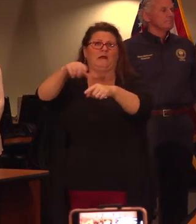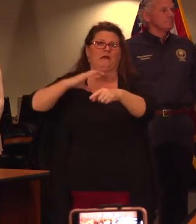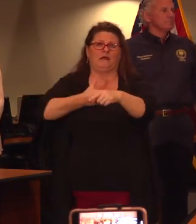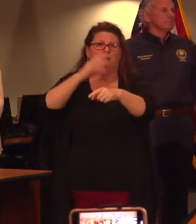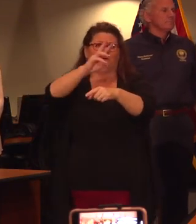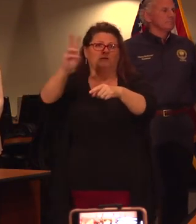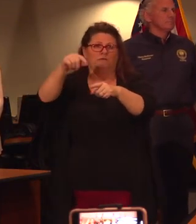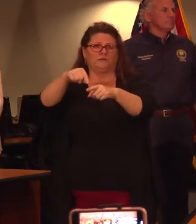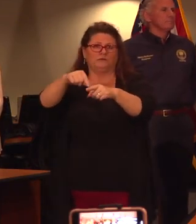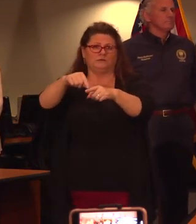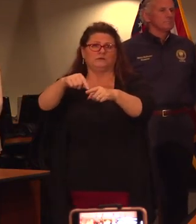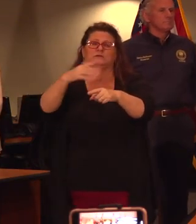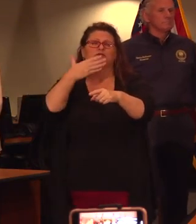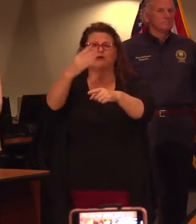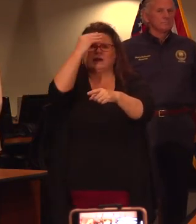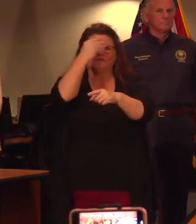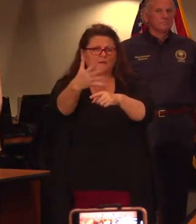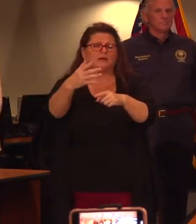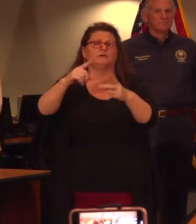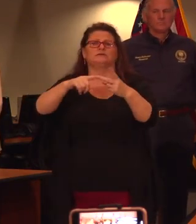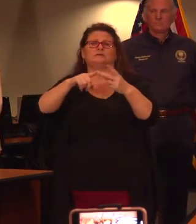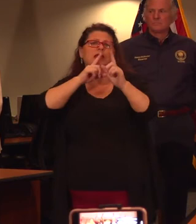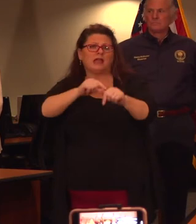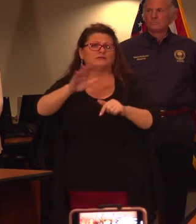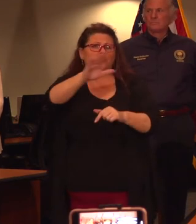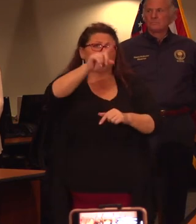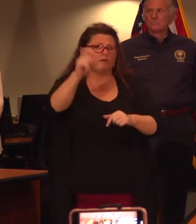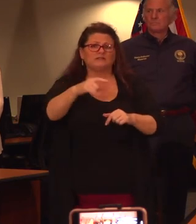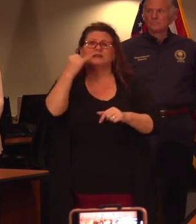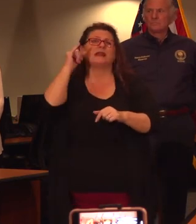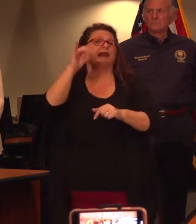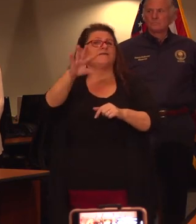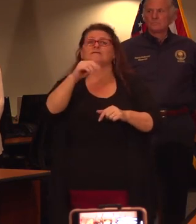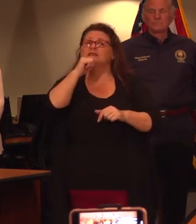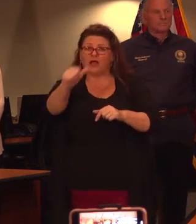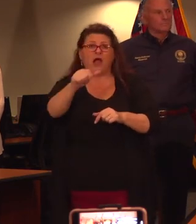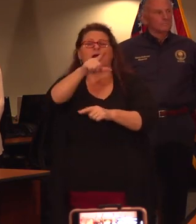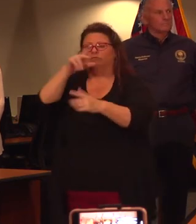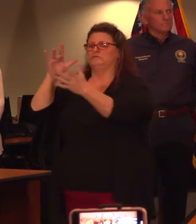or it'll tell you where you need to go to get those questions answered. And again, that's at